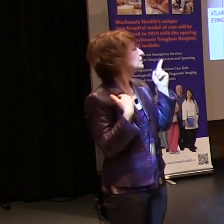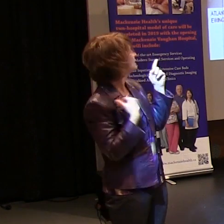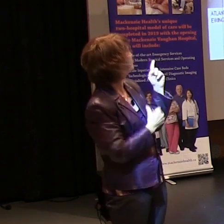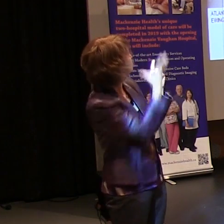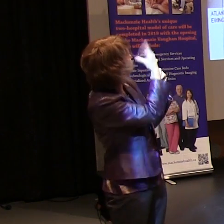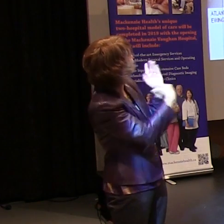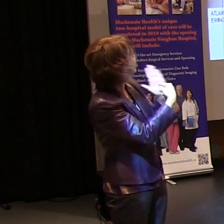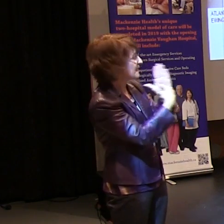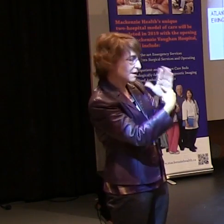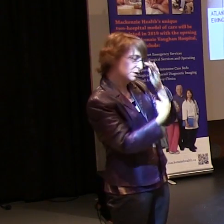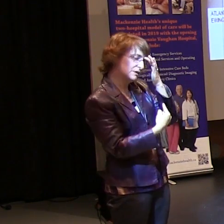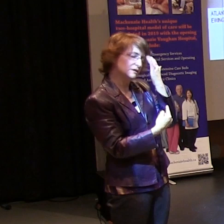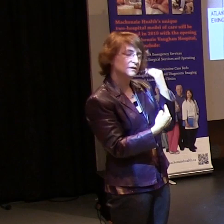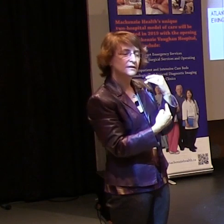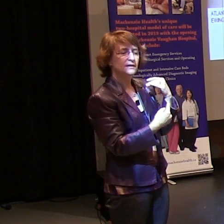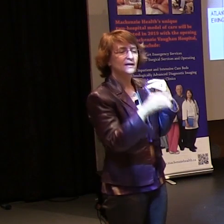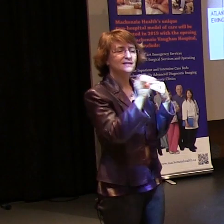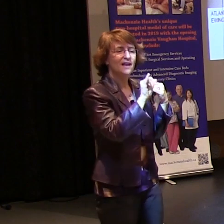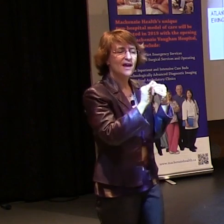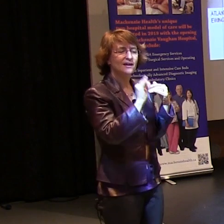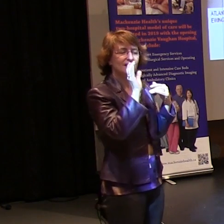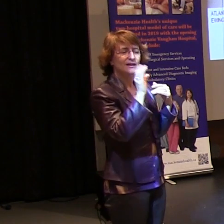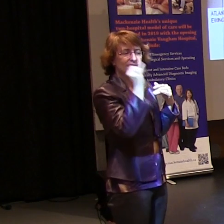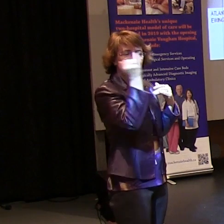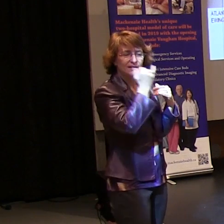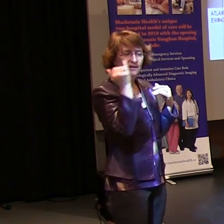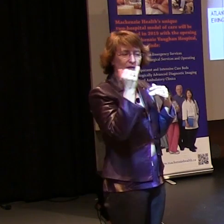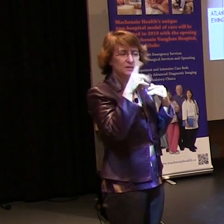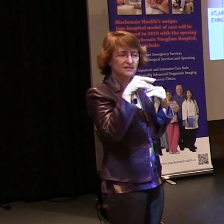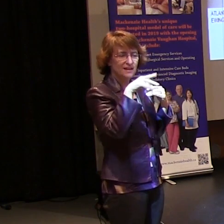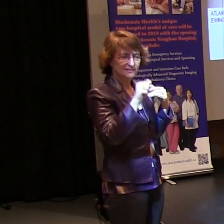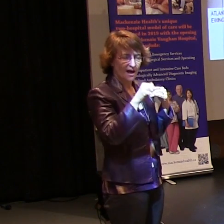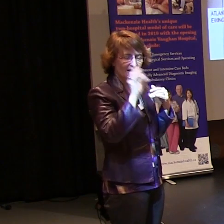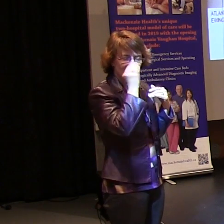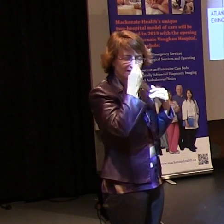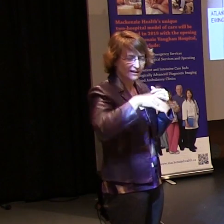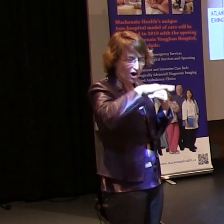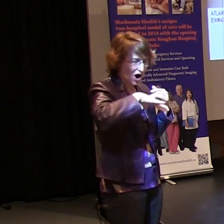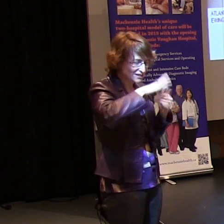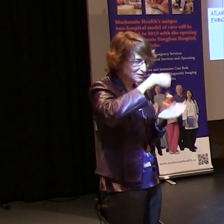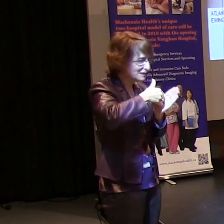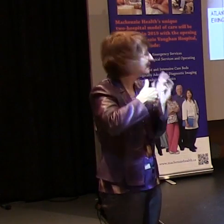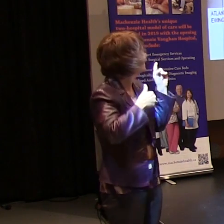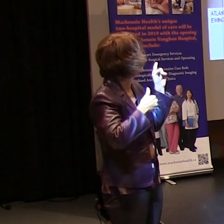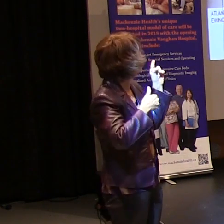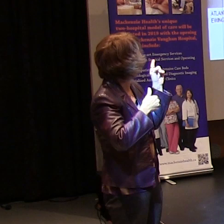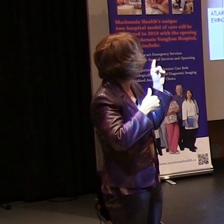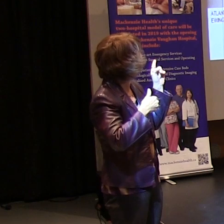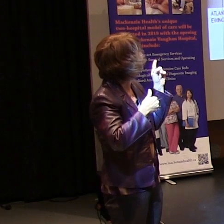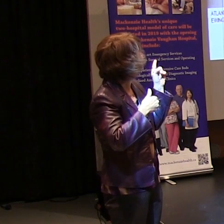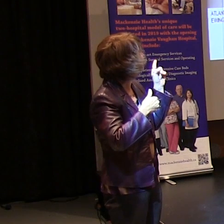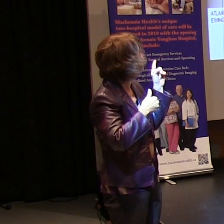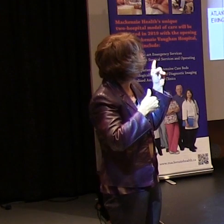beautiful example of the piazzetta. Hopefully some people understand Italian here. The